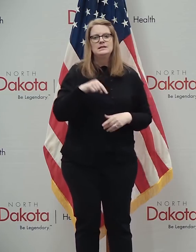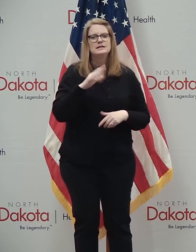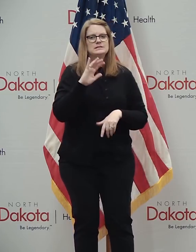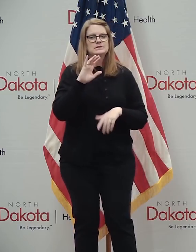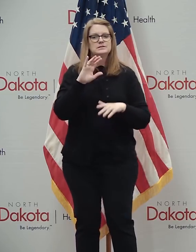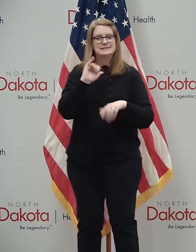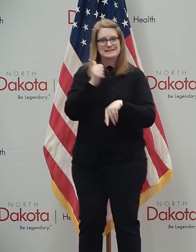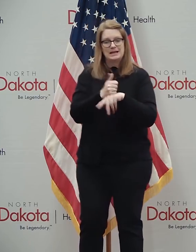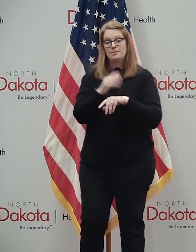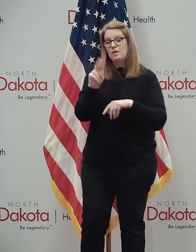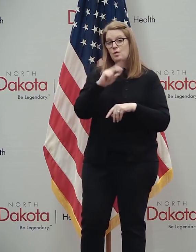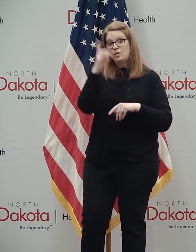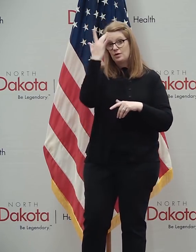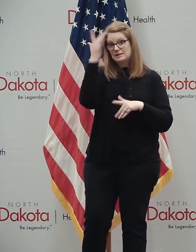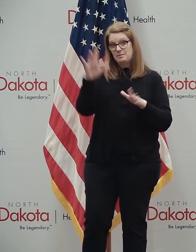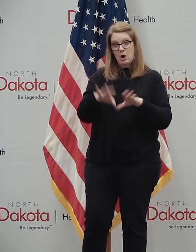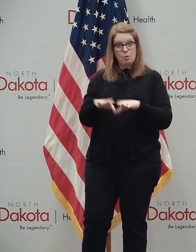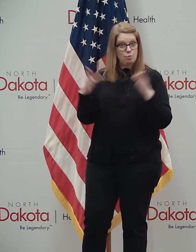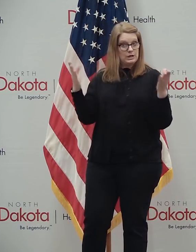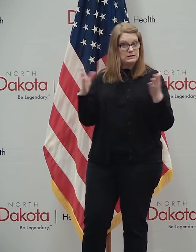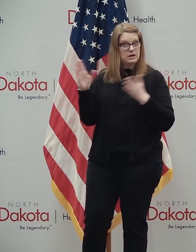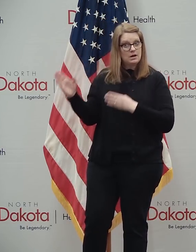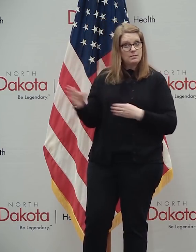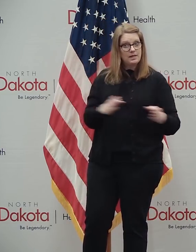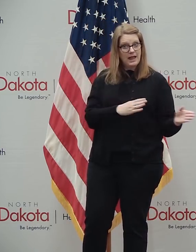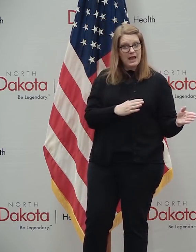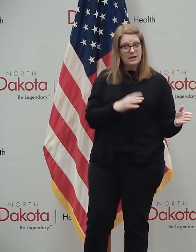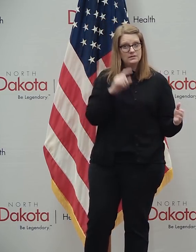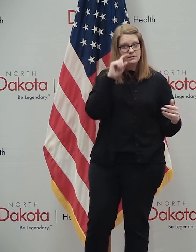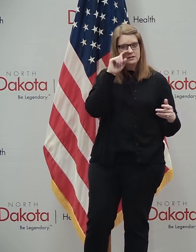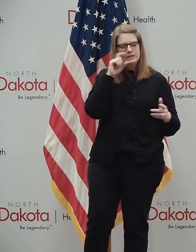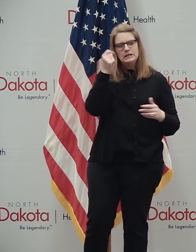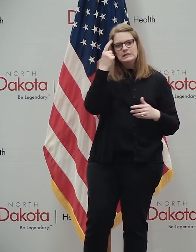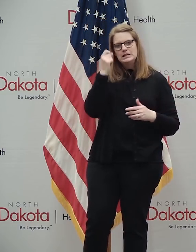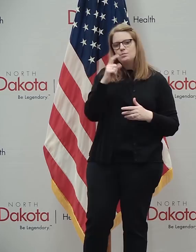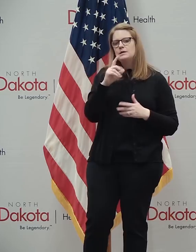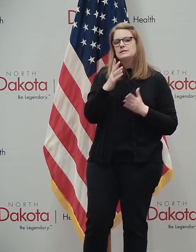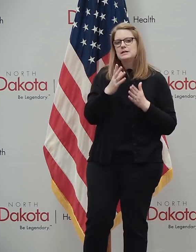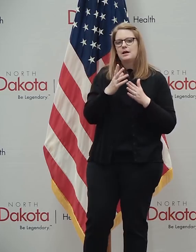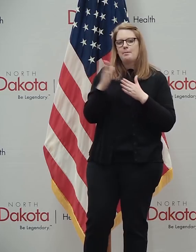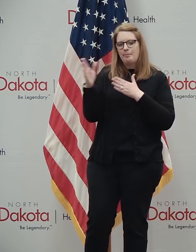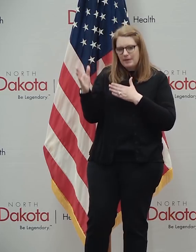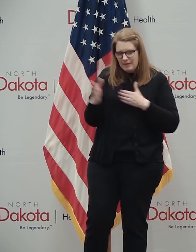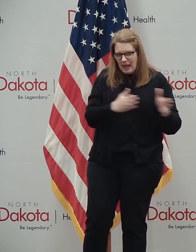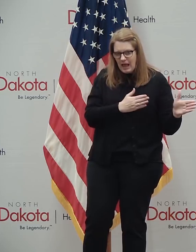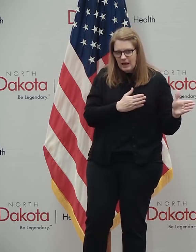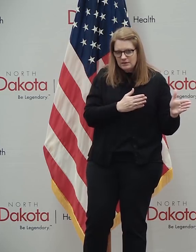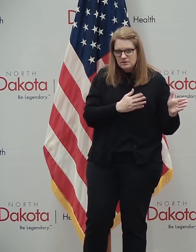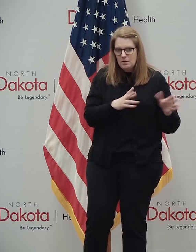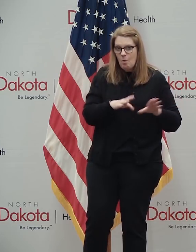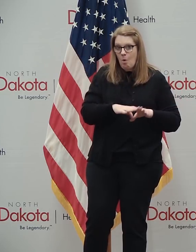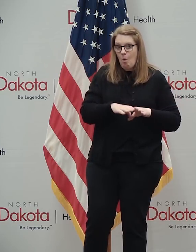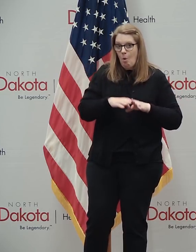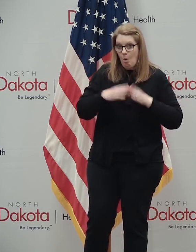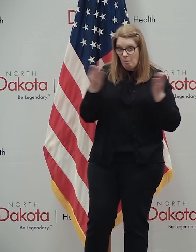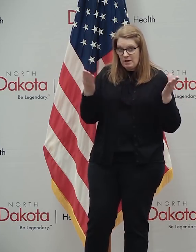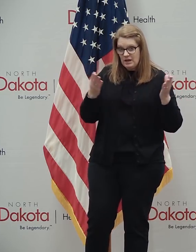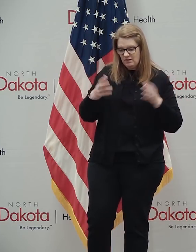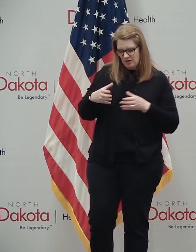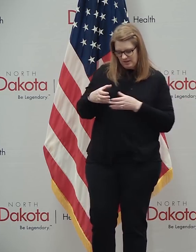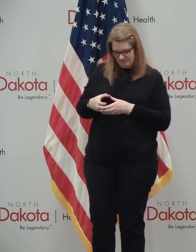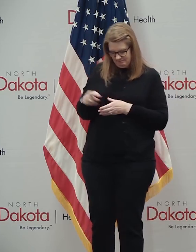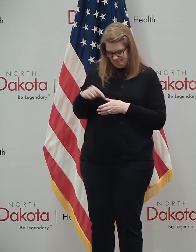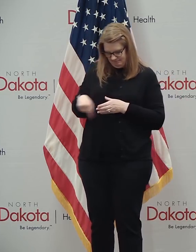Smart Restart Plan that allowed for a phased, safe reopening of those limited sectors of our economy that